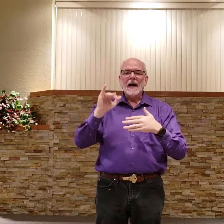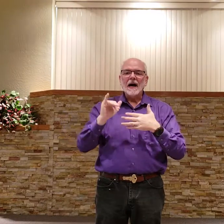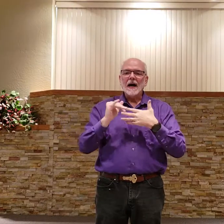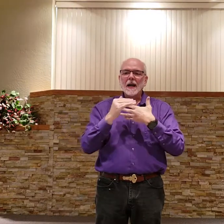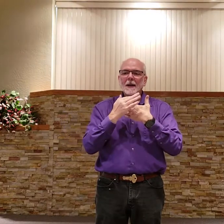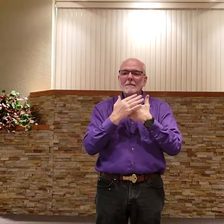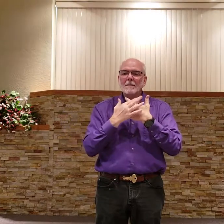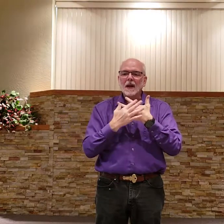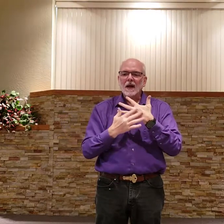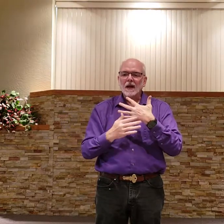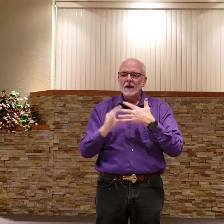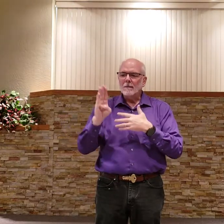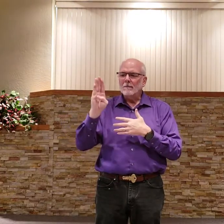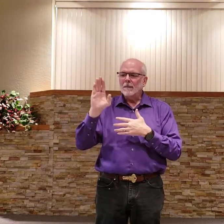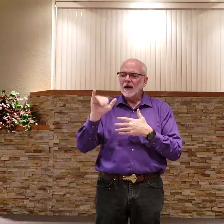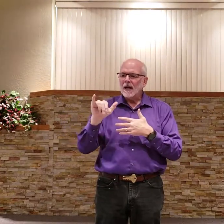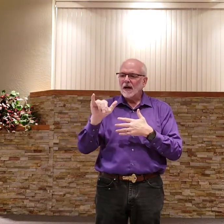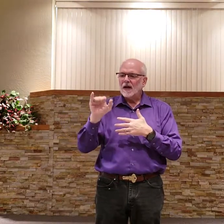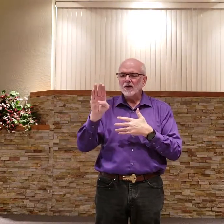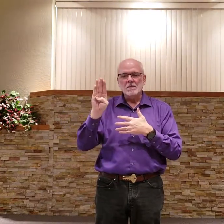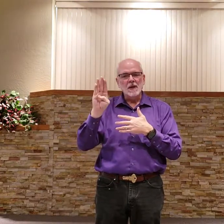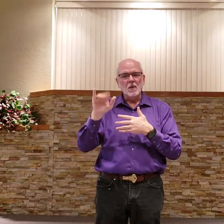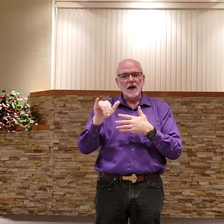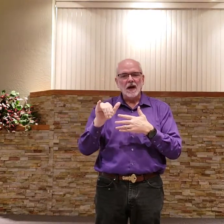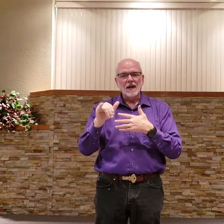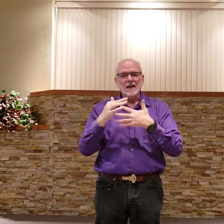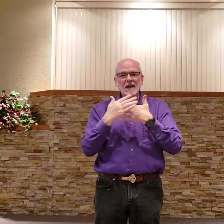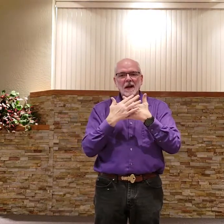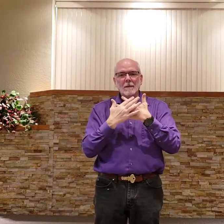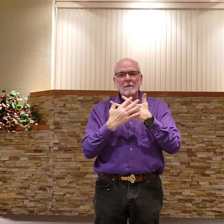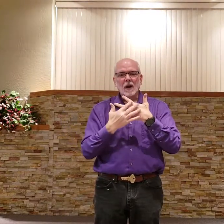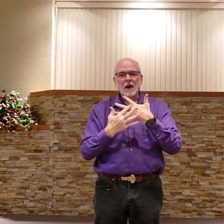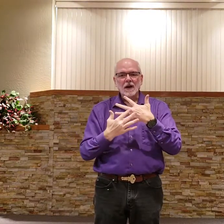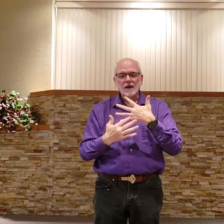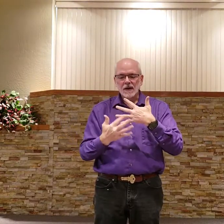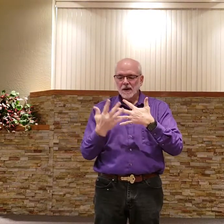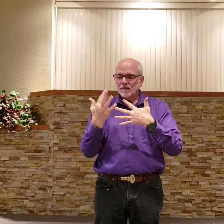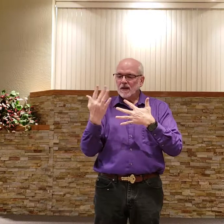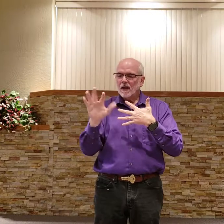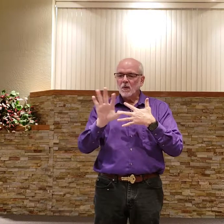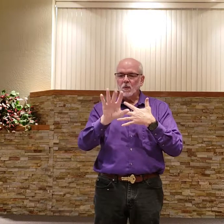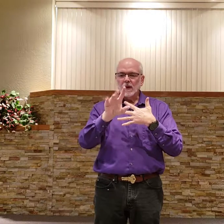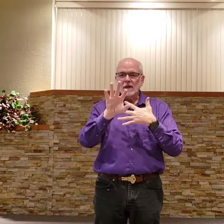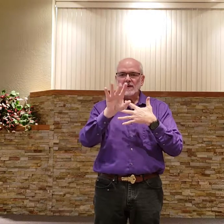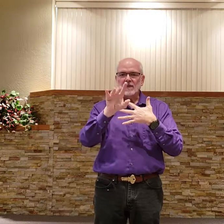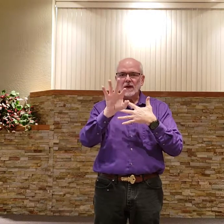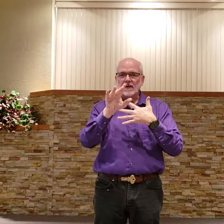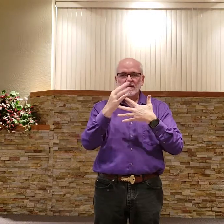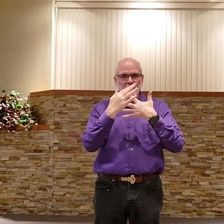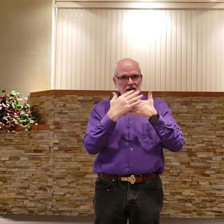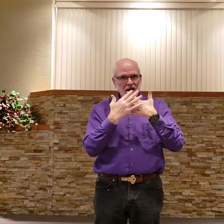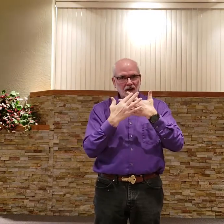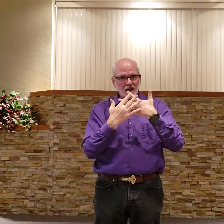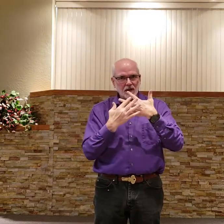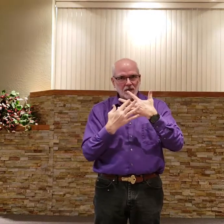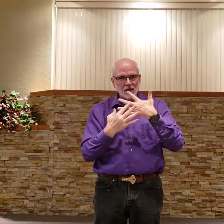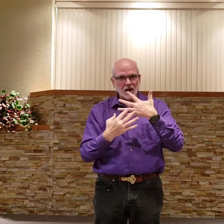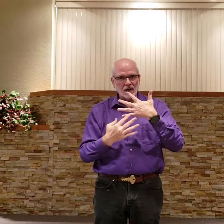by blood, by just B-Y, blood. Kind of wiggle your fingers and just come across your